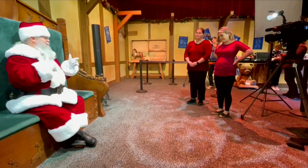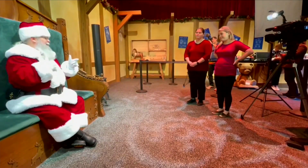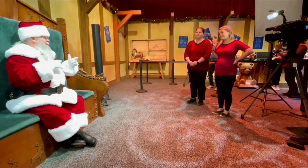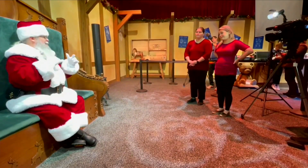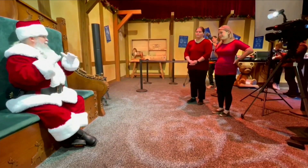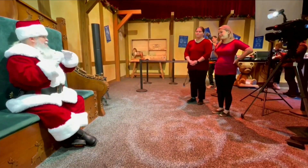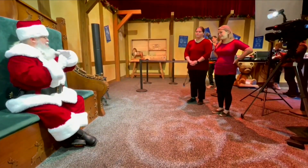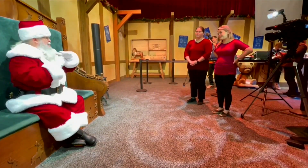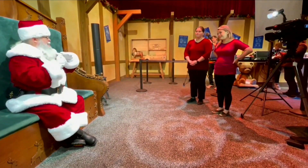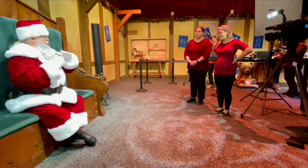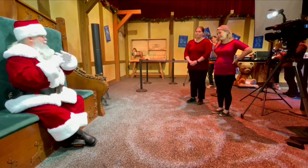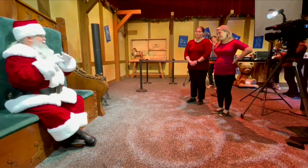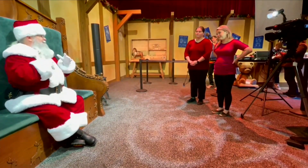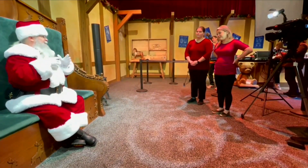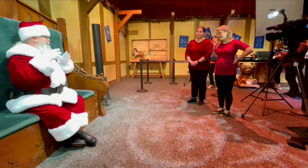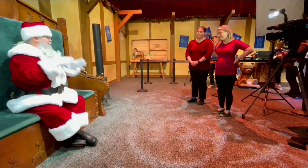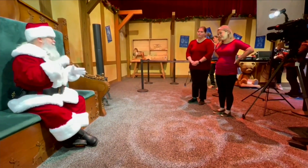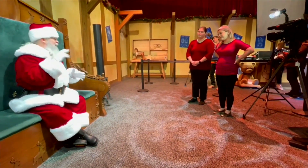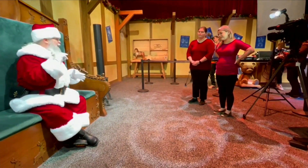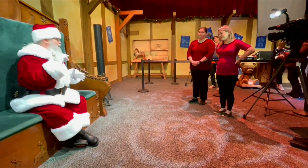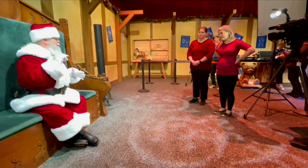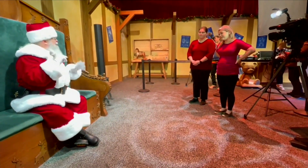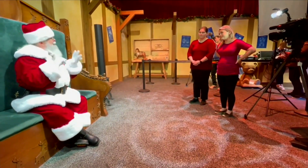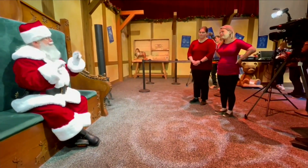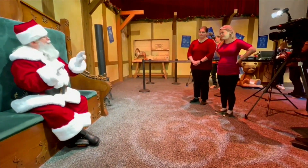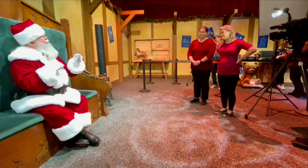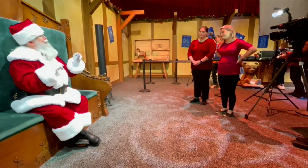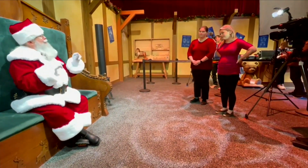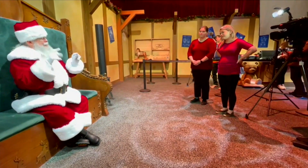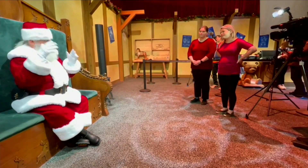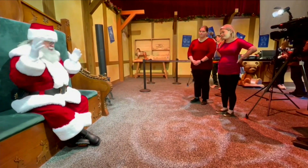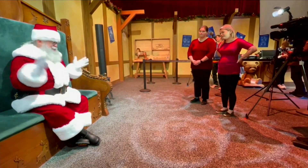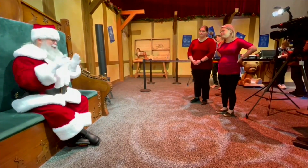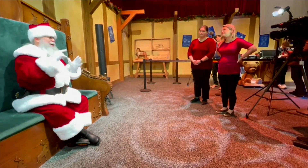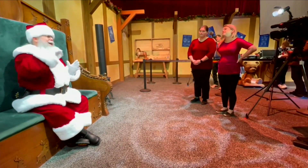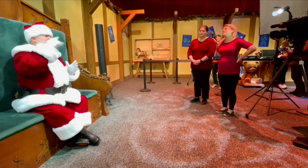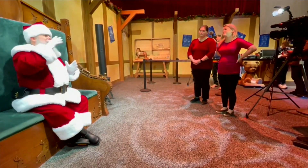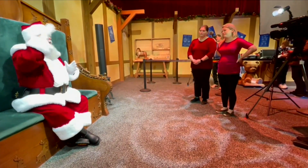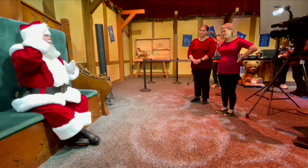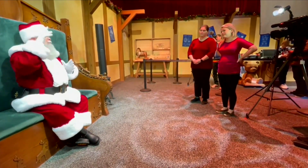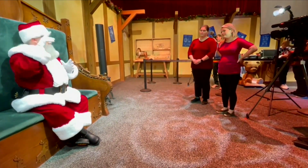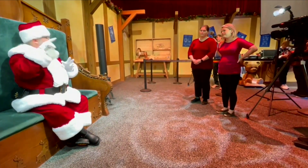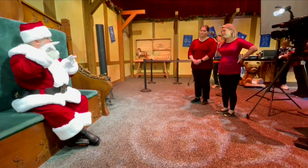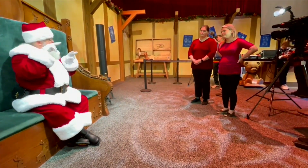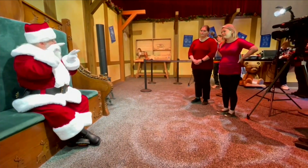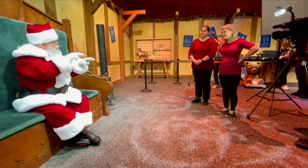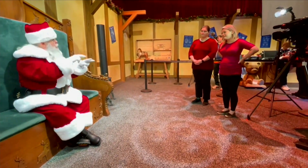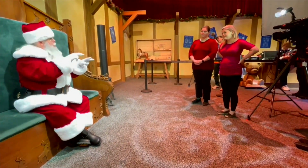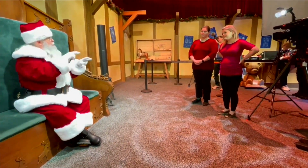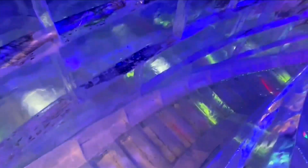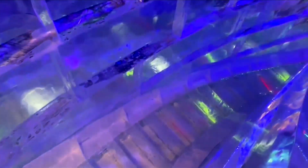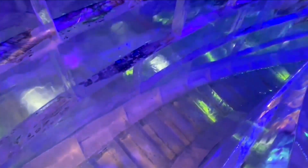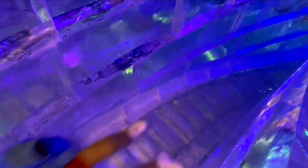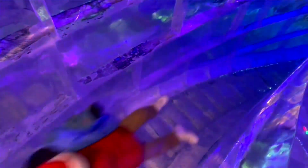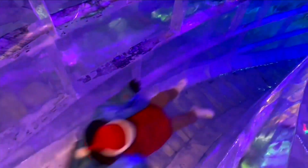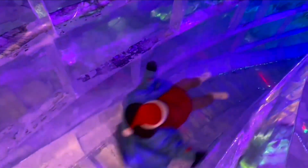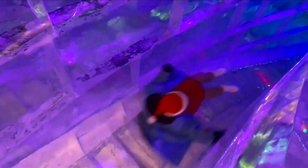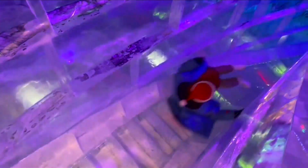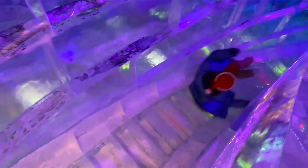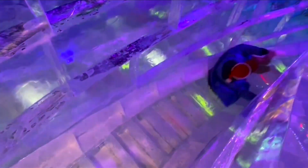I felt something in me and I could see it in the mirror. You know, I felt like the real Santa Claus. It was magical. Santa Charles Graves